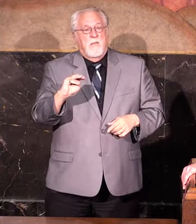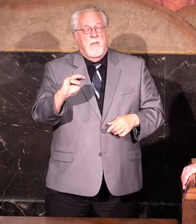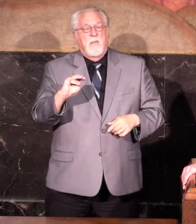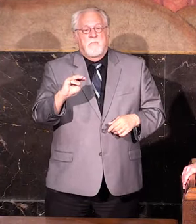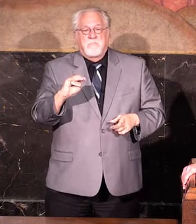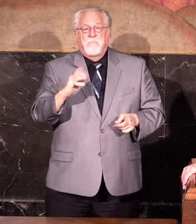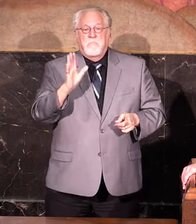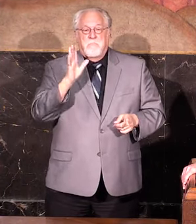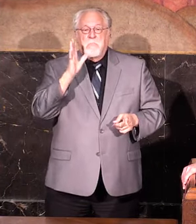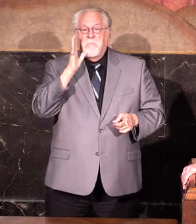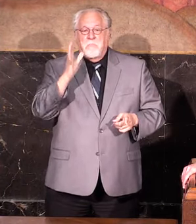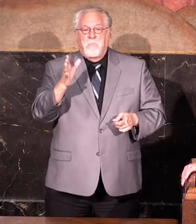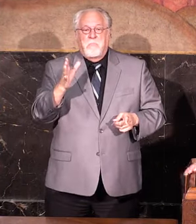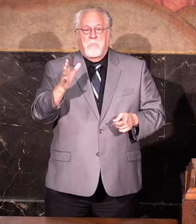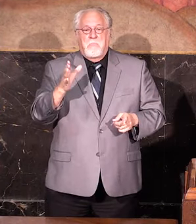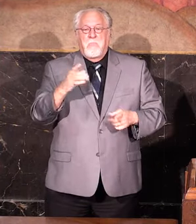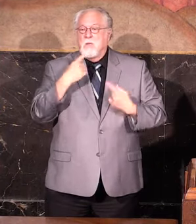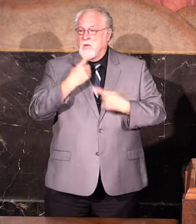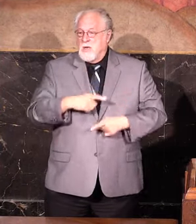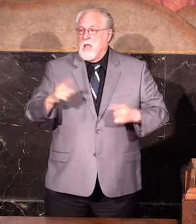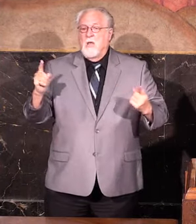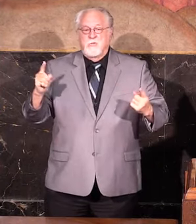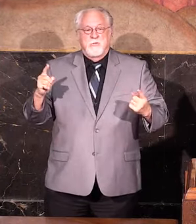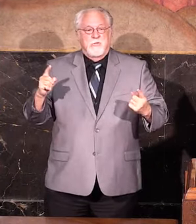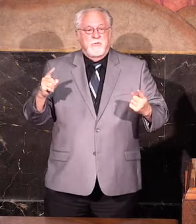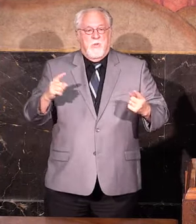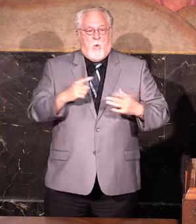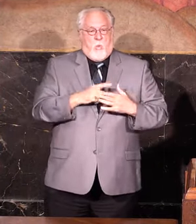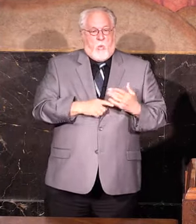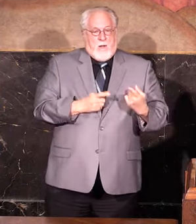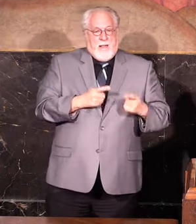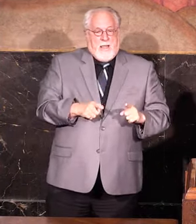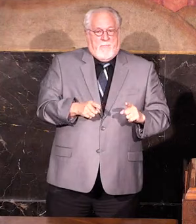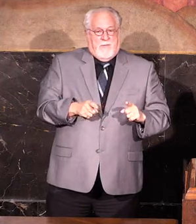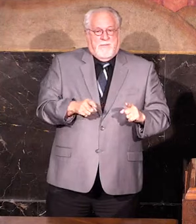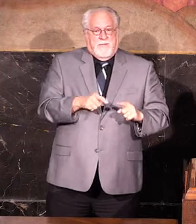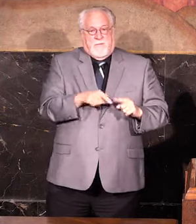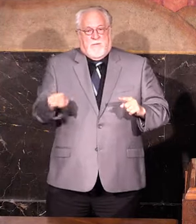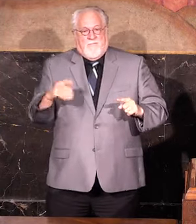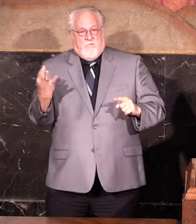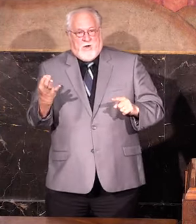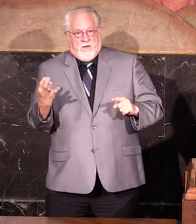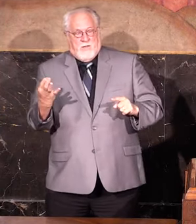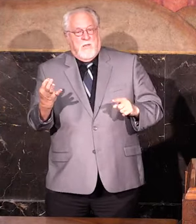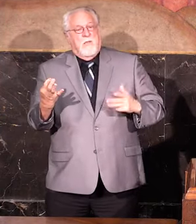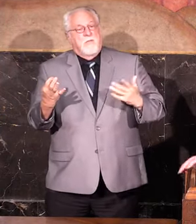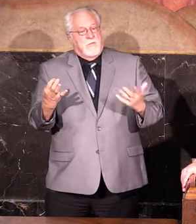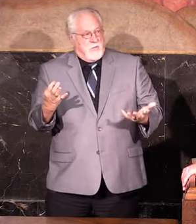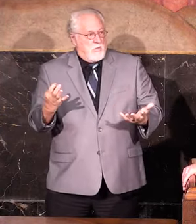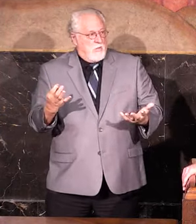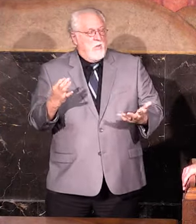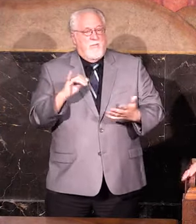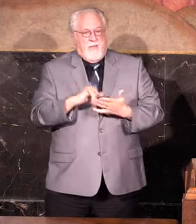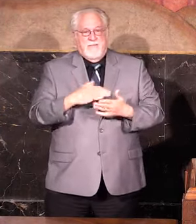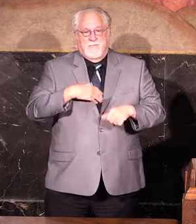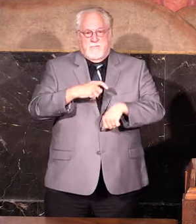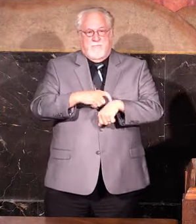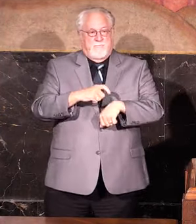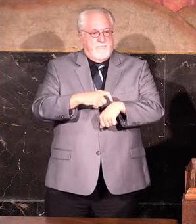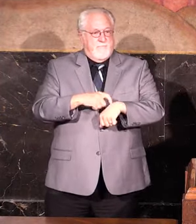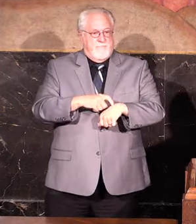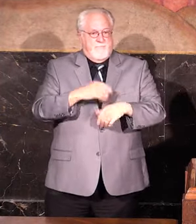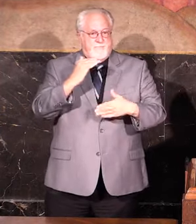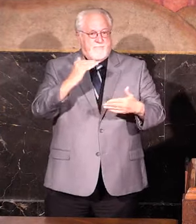that I would be making an announcement as to what happens next Friday. And so that's the timeline we're on, and